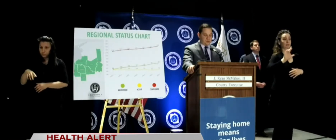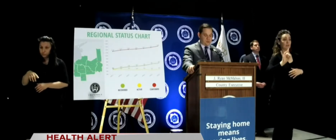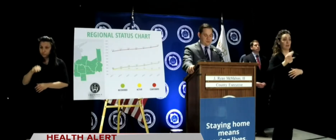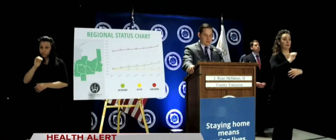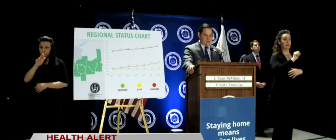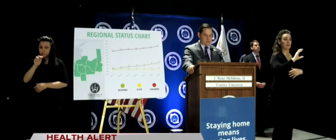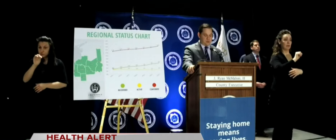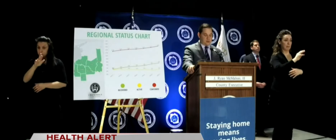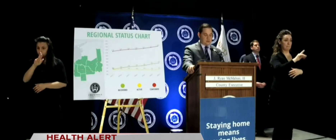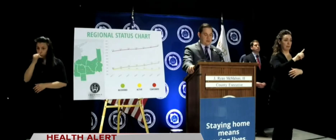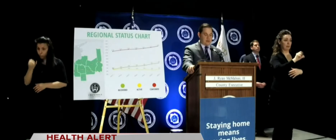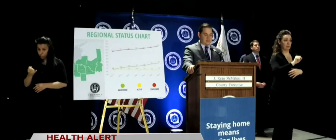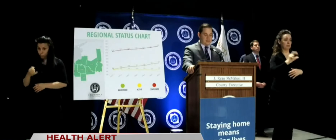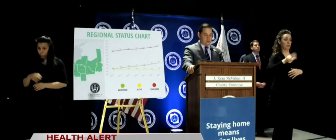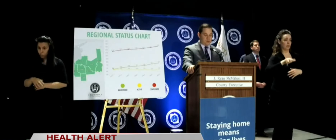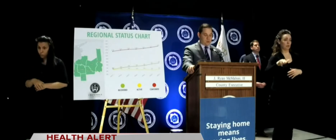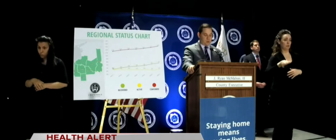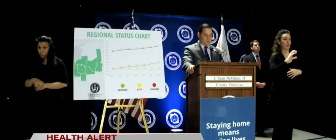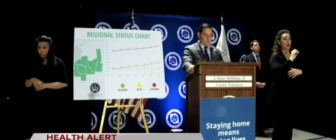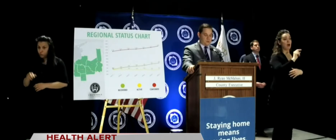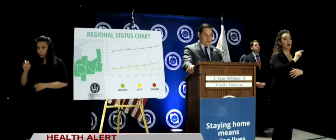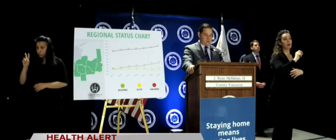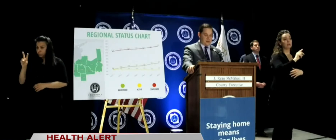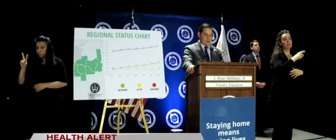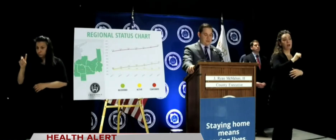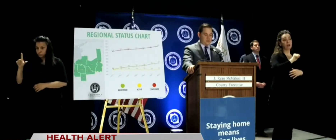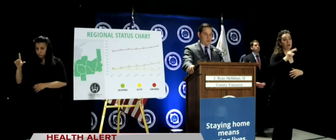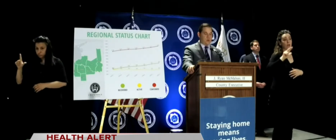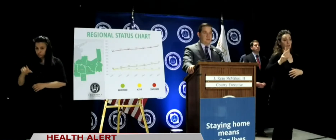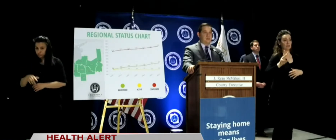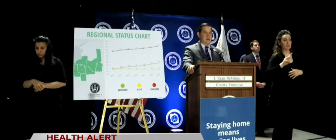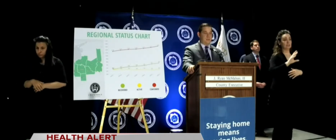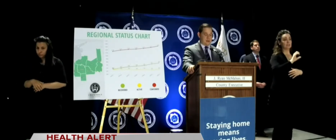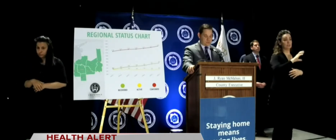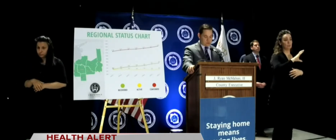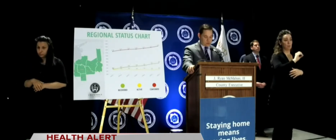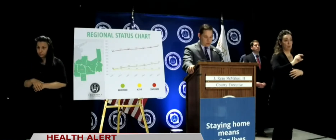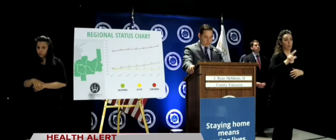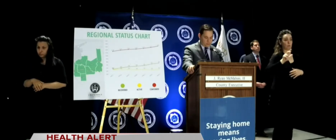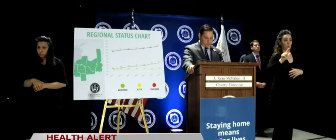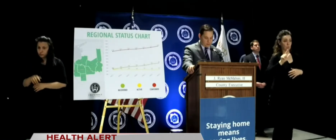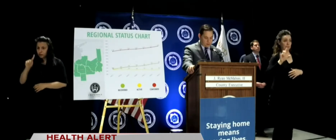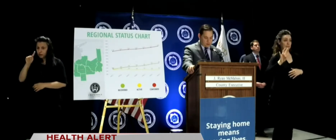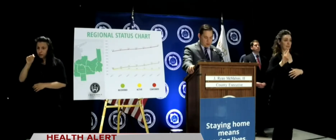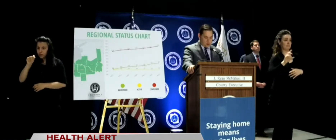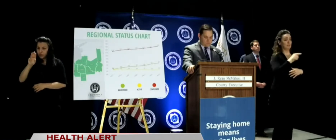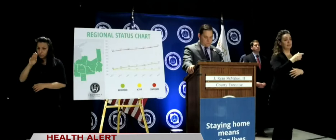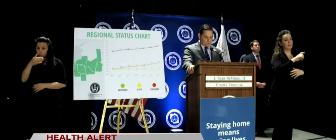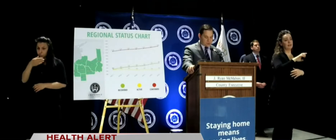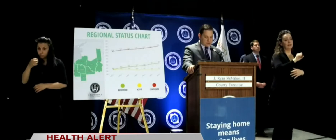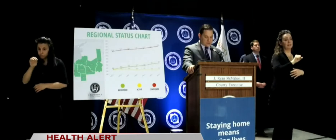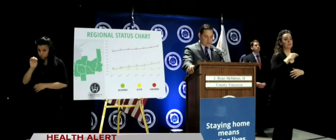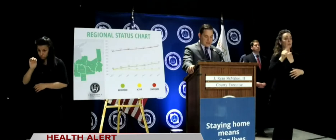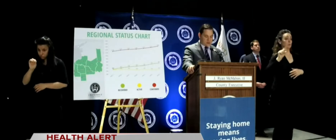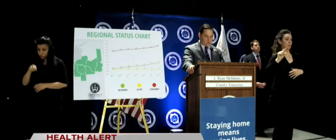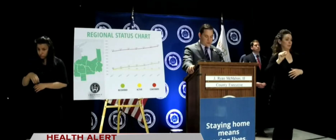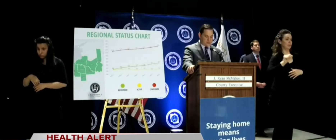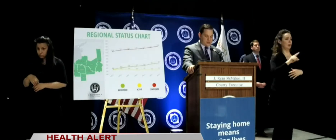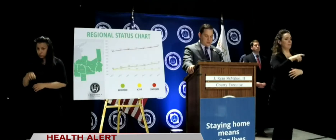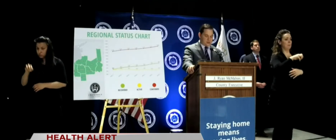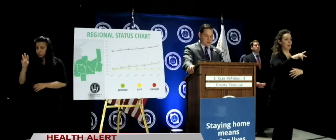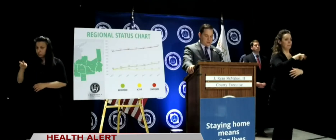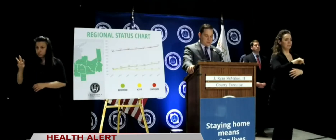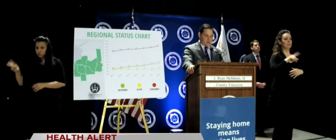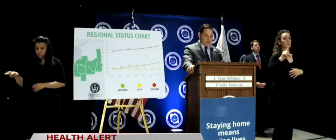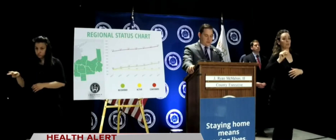Cicero, 27. Town of Lysander, 21. Town of Geddes, 20. Town of Pompey, 20. Town of Skaneateles,